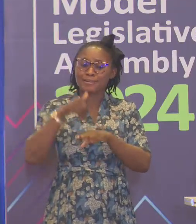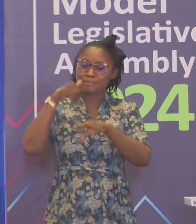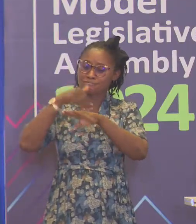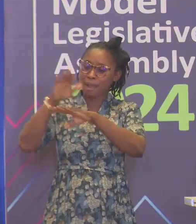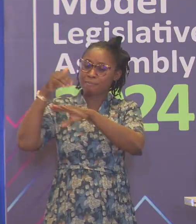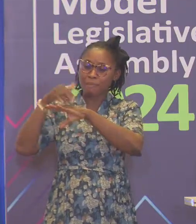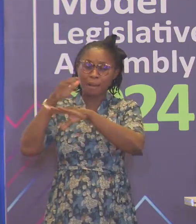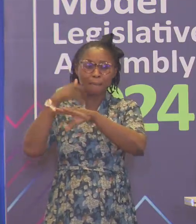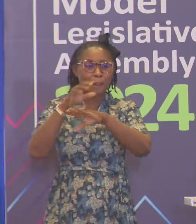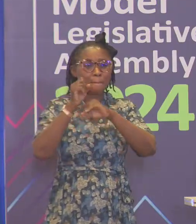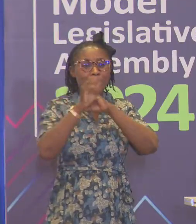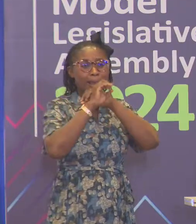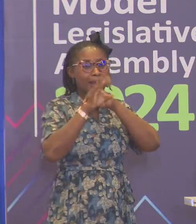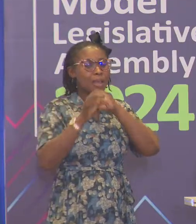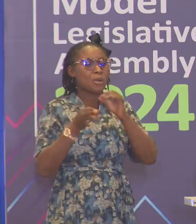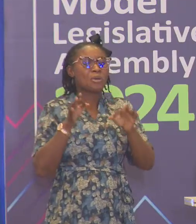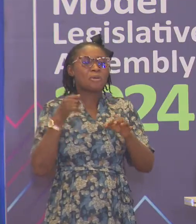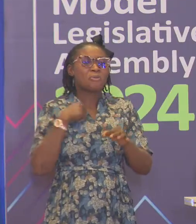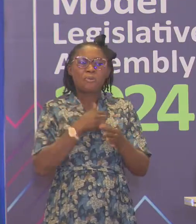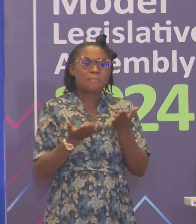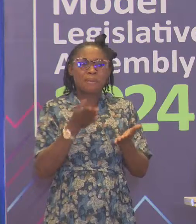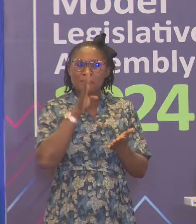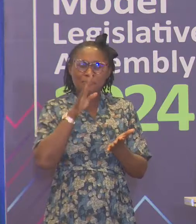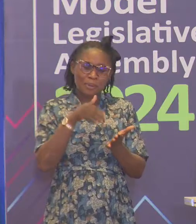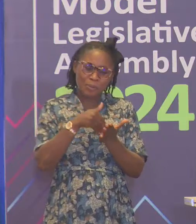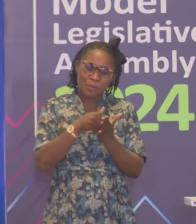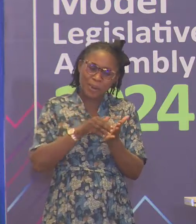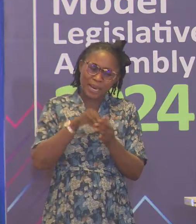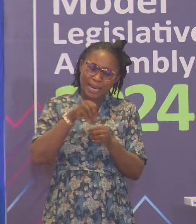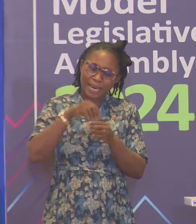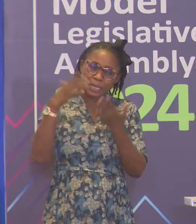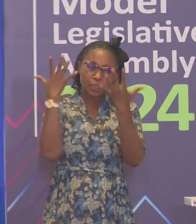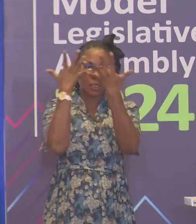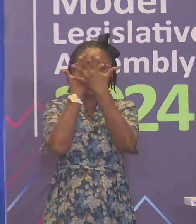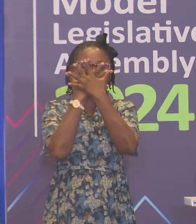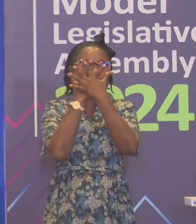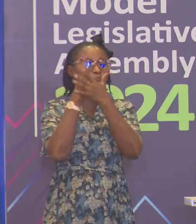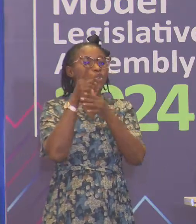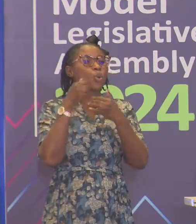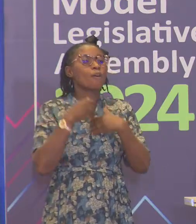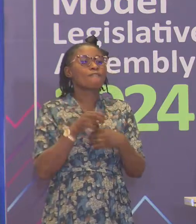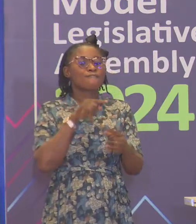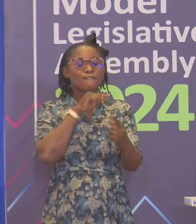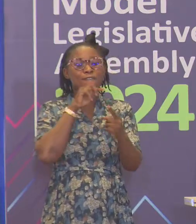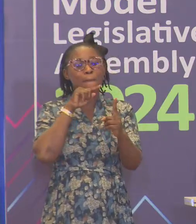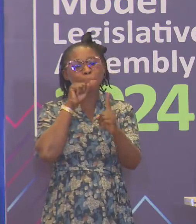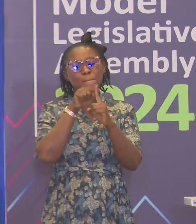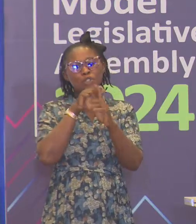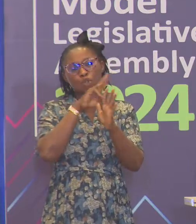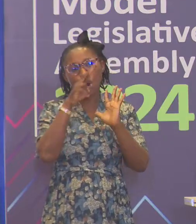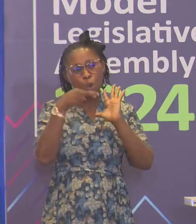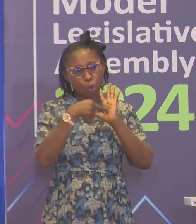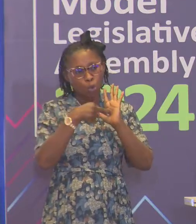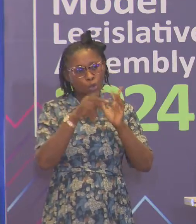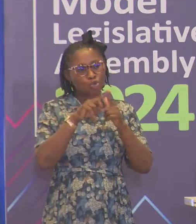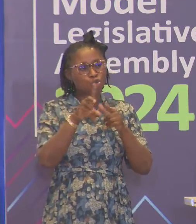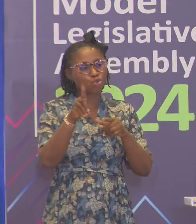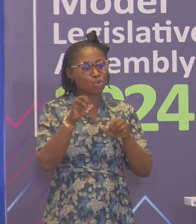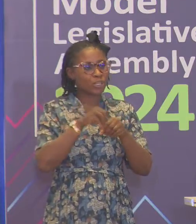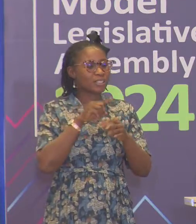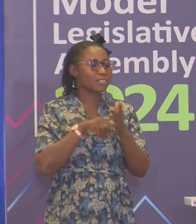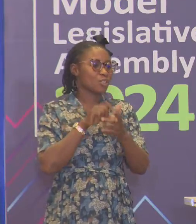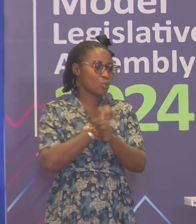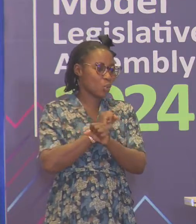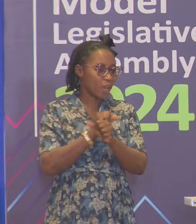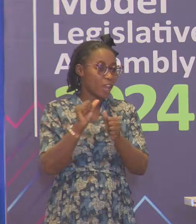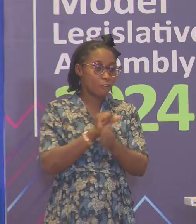world, we might just be winking in the dark. So you have a major role to play in this game. And every